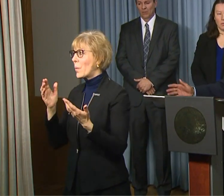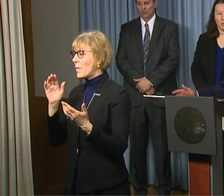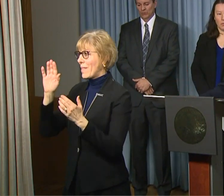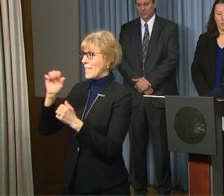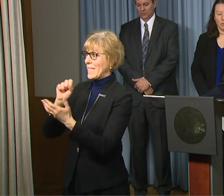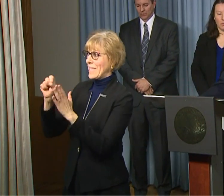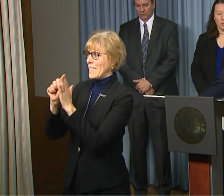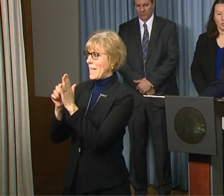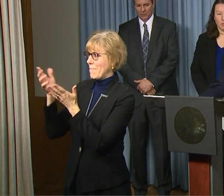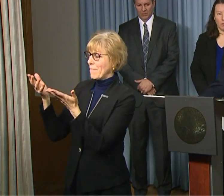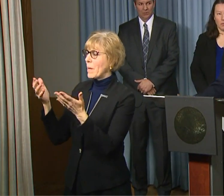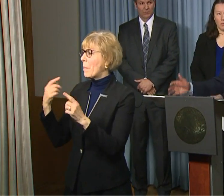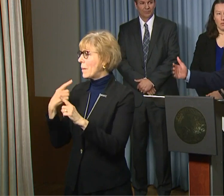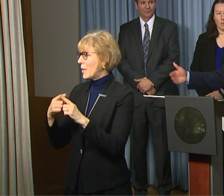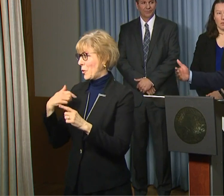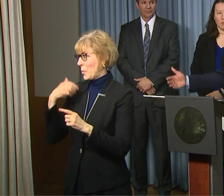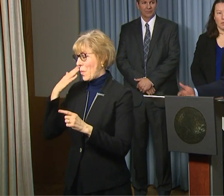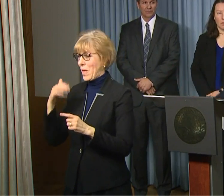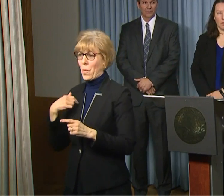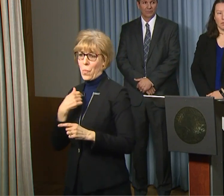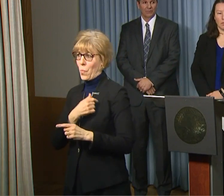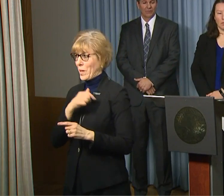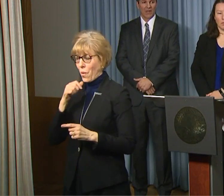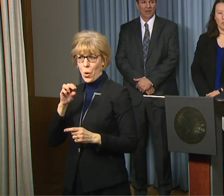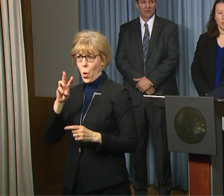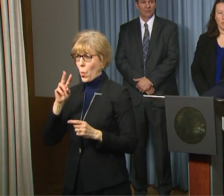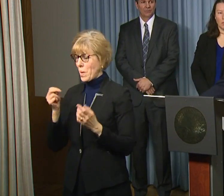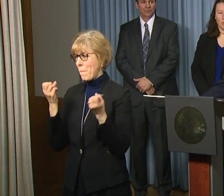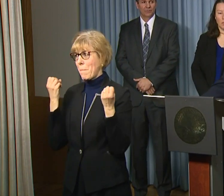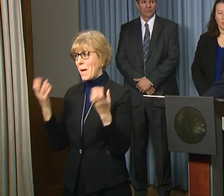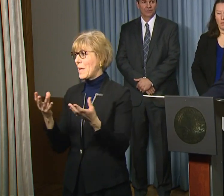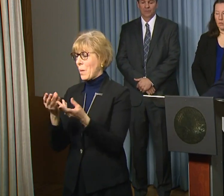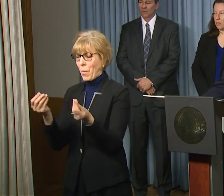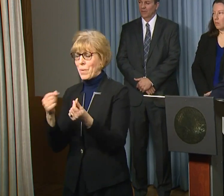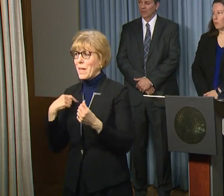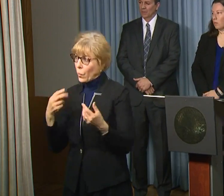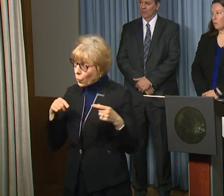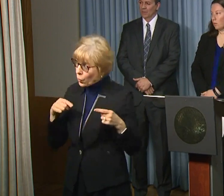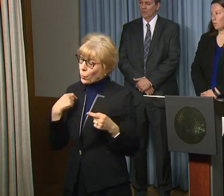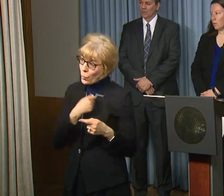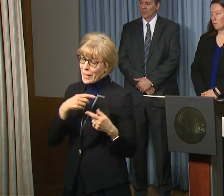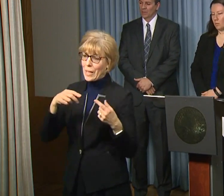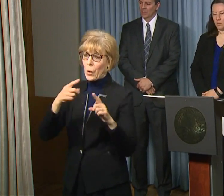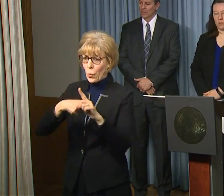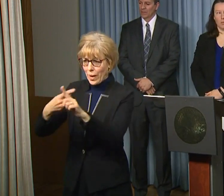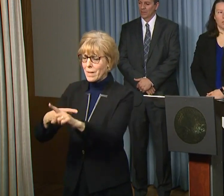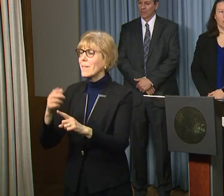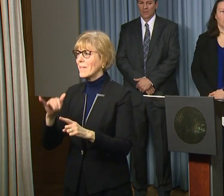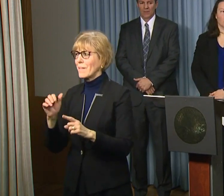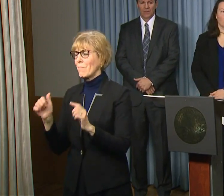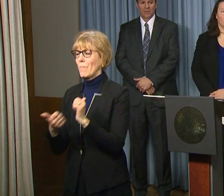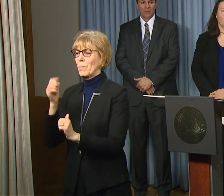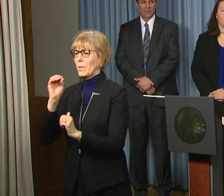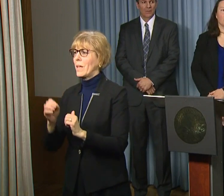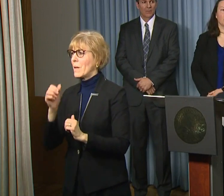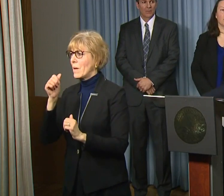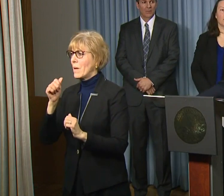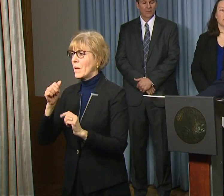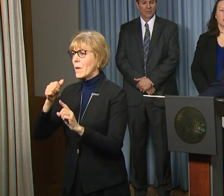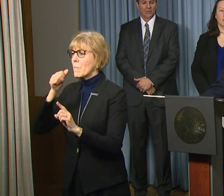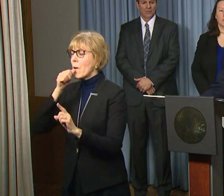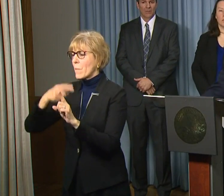as you know, we don't own many properties that we're renting out, so there's private property. And how long will that eviction ban last? Until